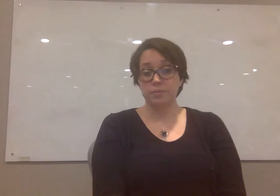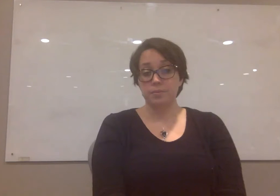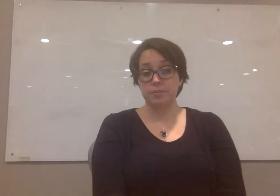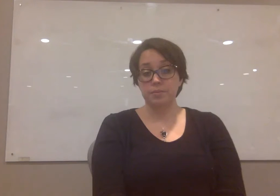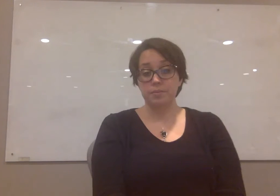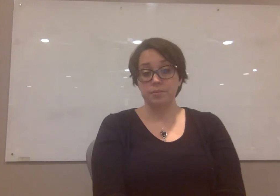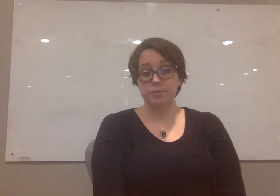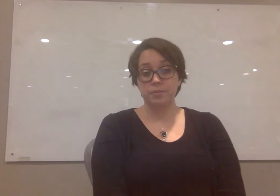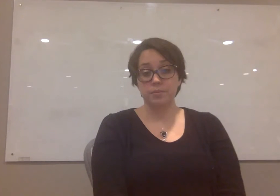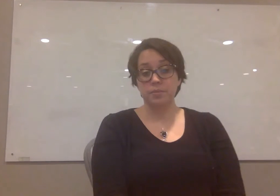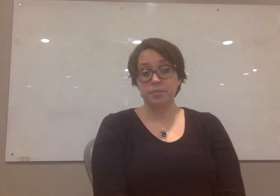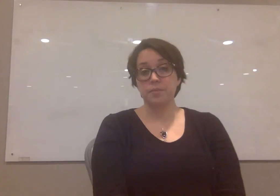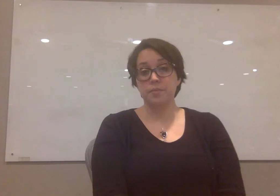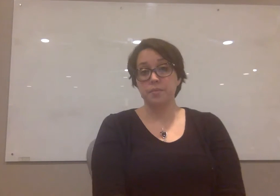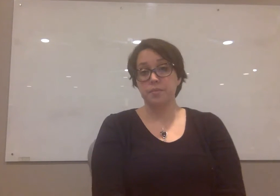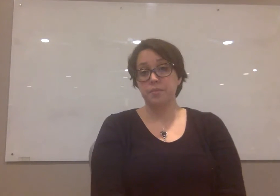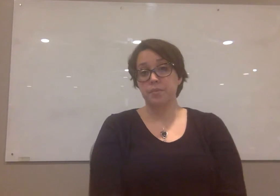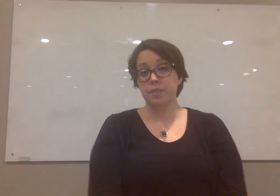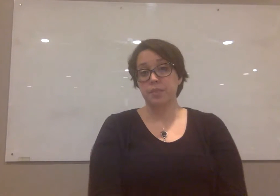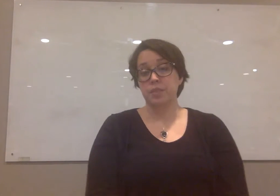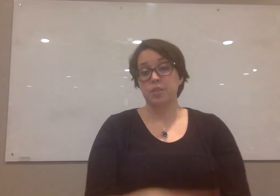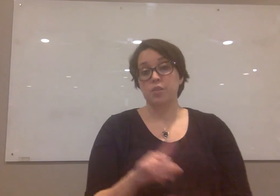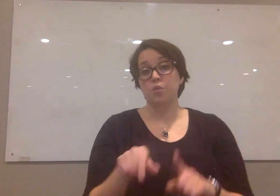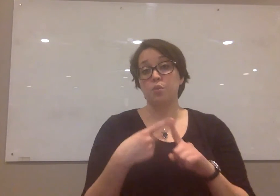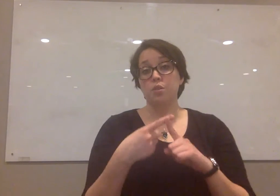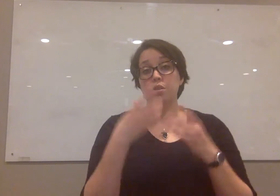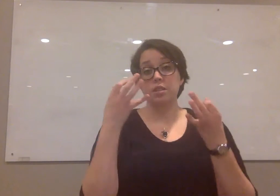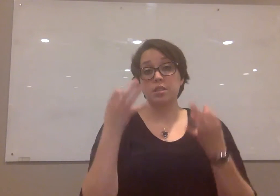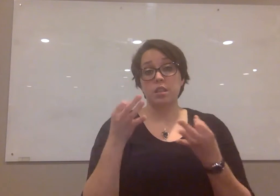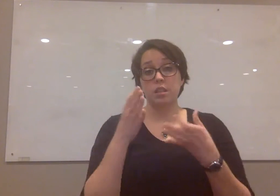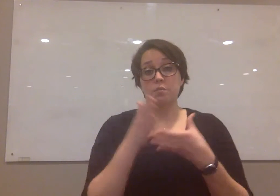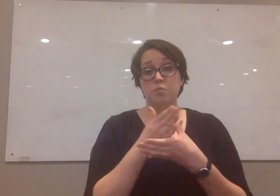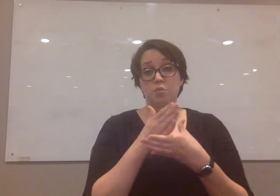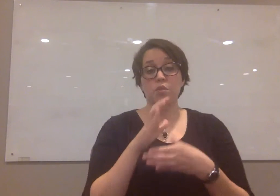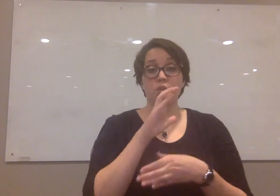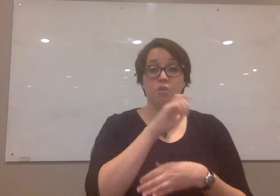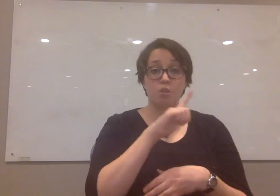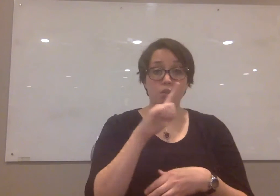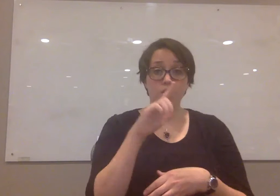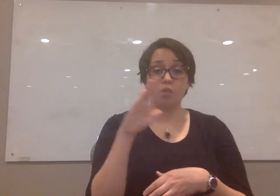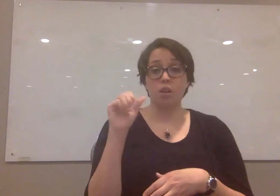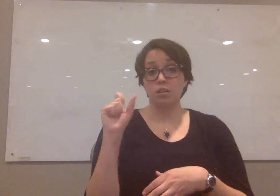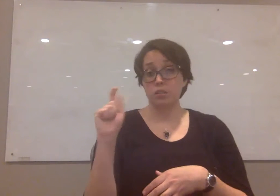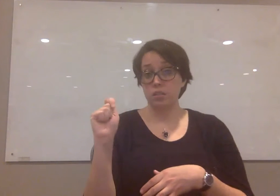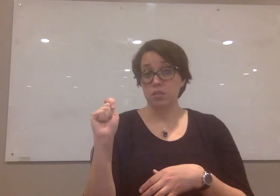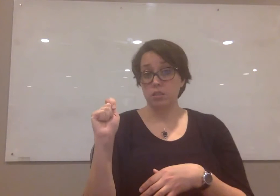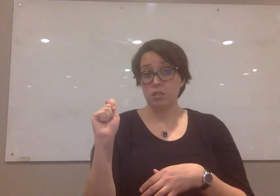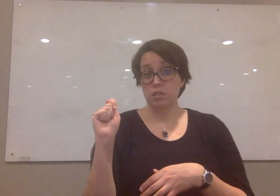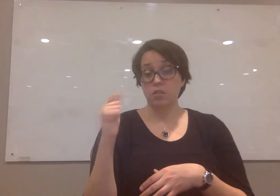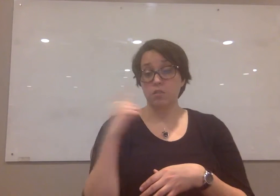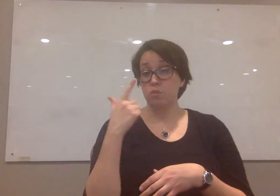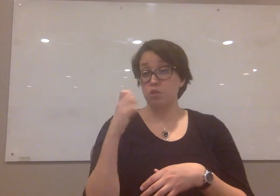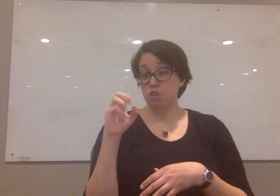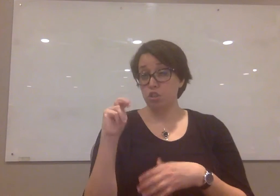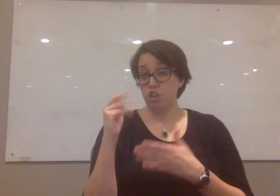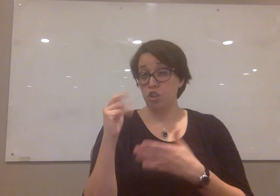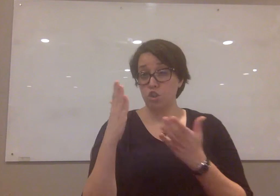When deciding whether to use call or cast with GenServer, one of the reasons to use call is when you want to make sure you know it got